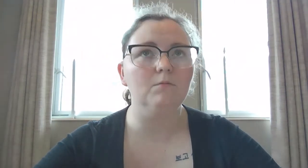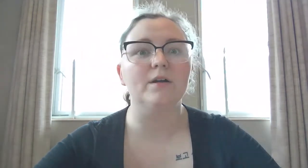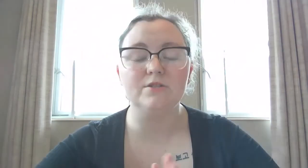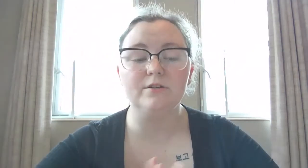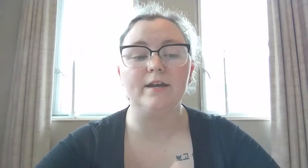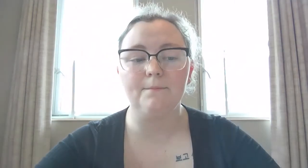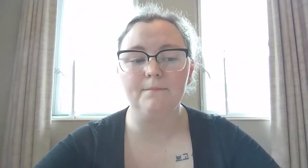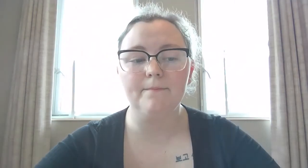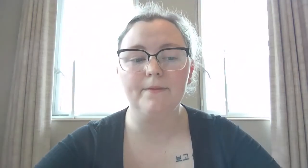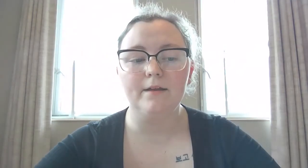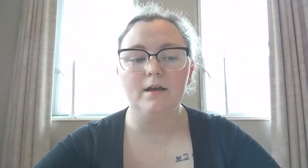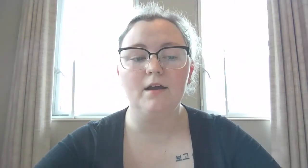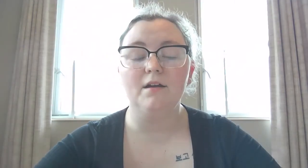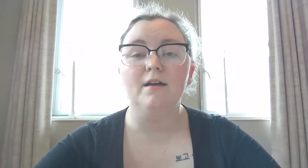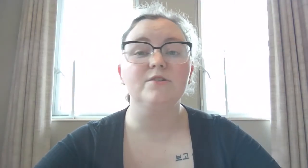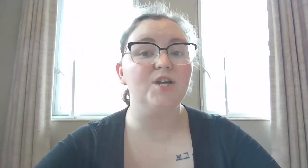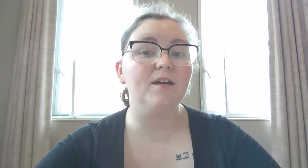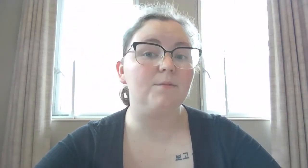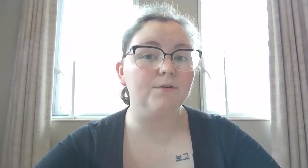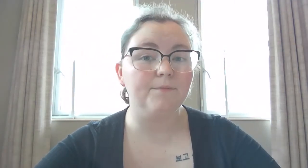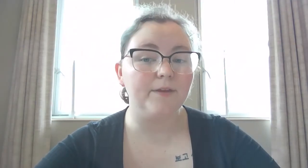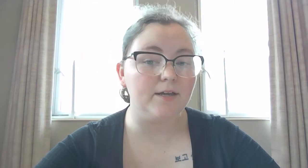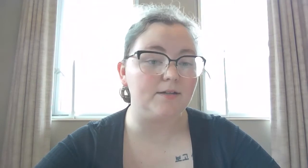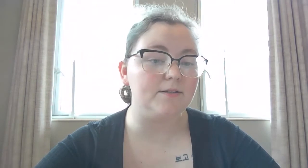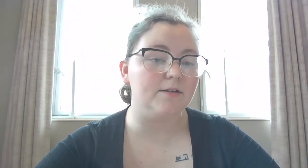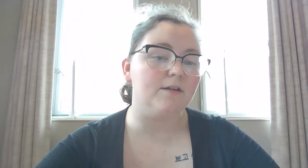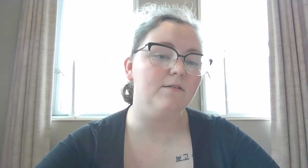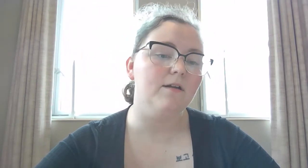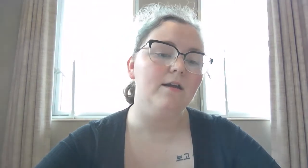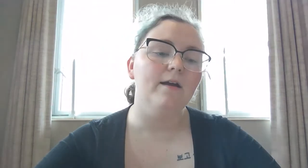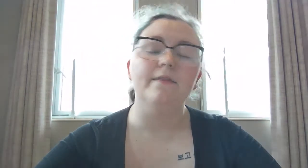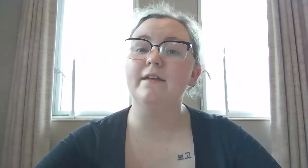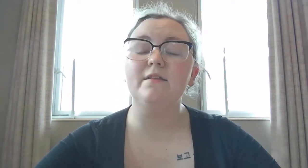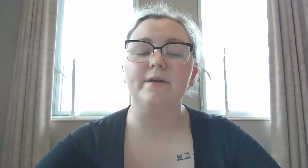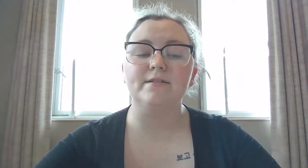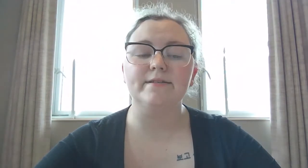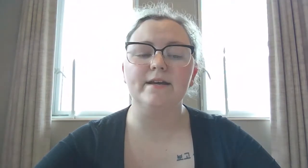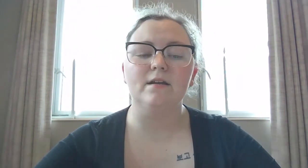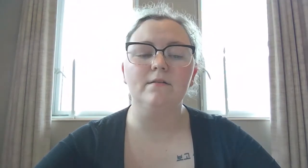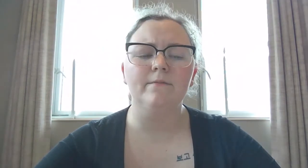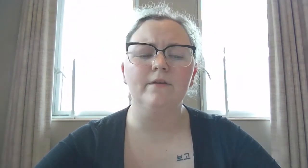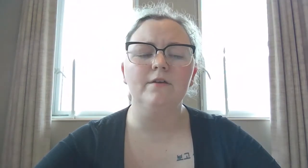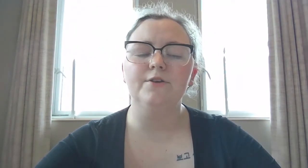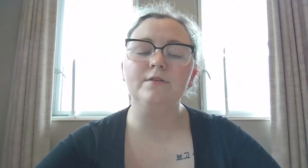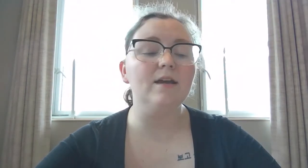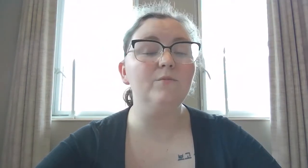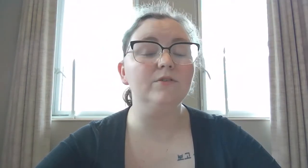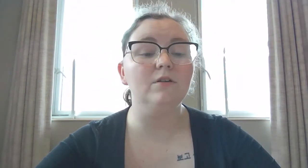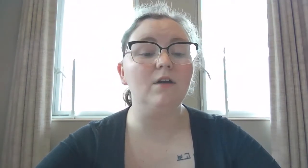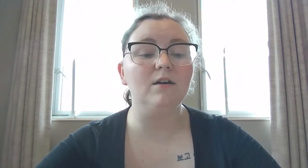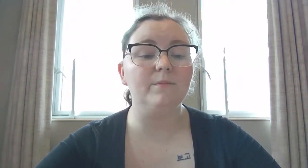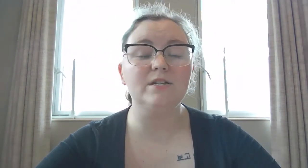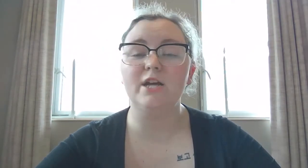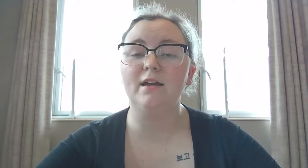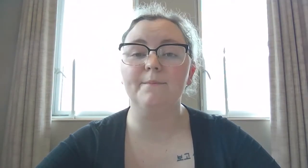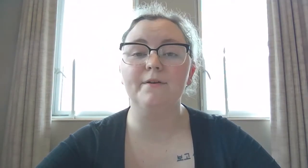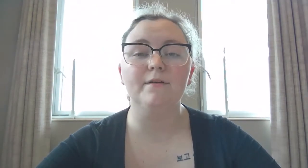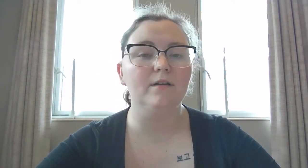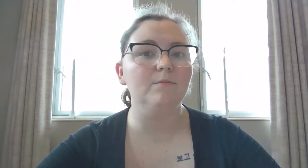your name? Jacob, he answered. Then the man said, Your name will no longer be Jacob, but